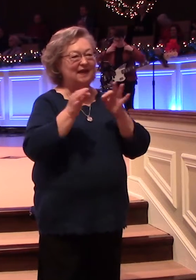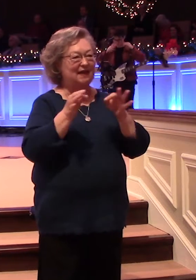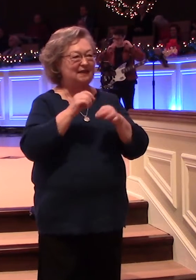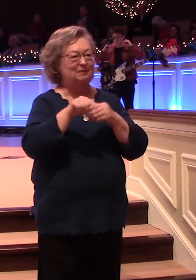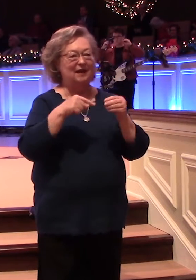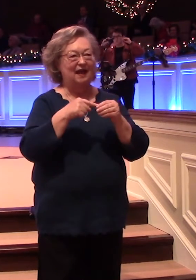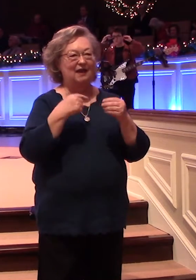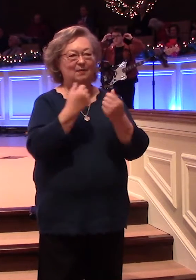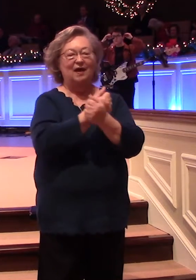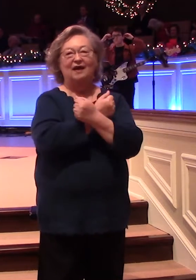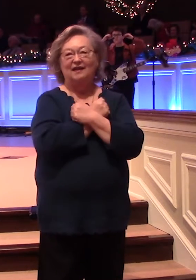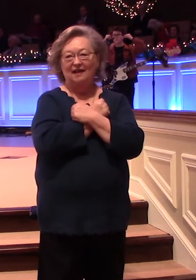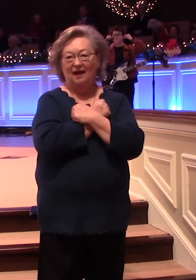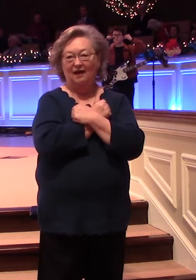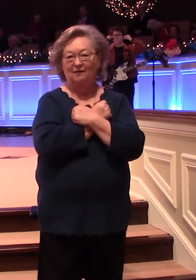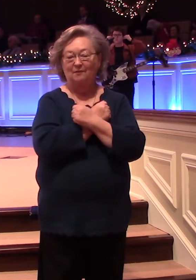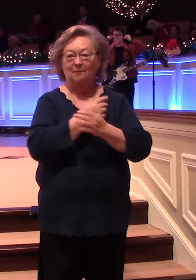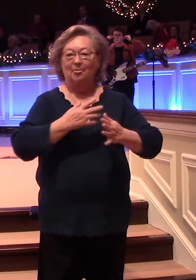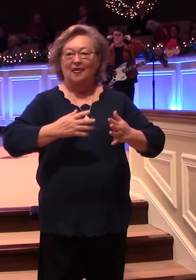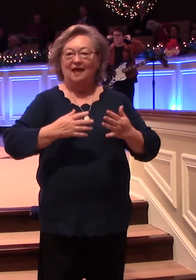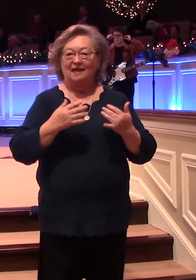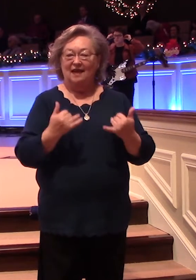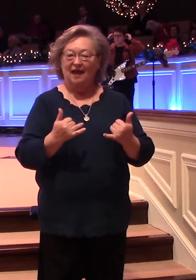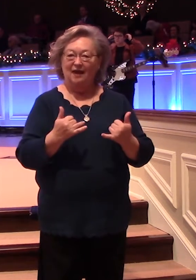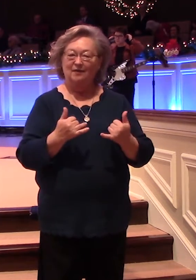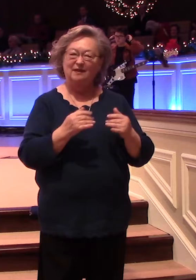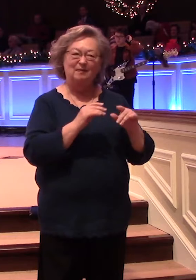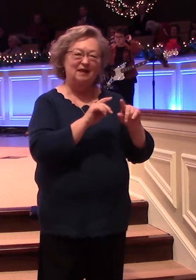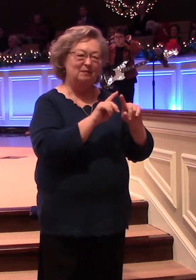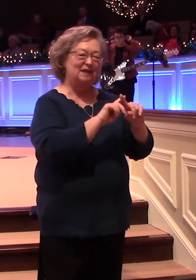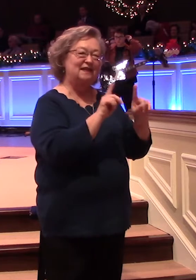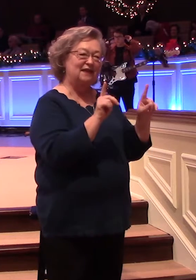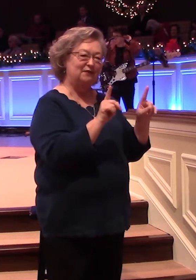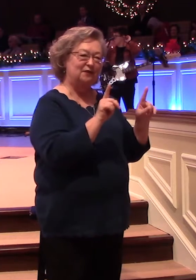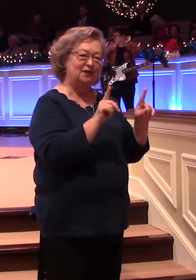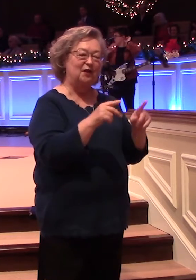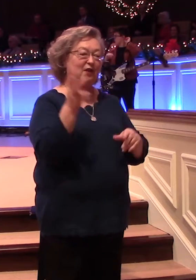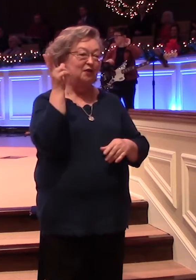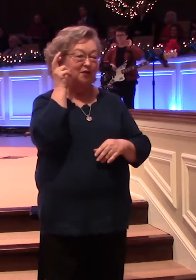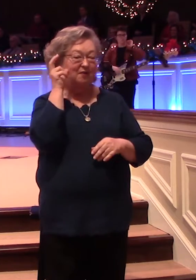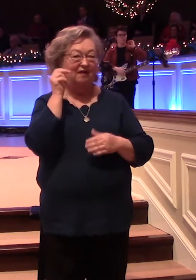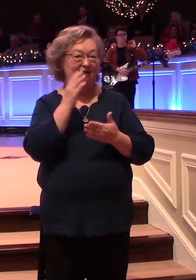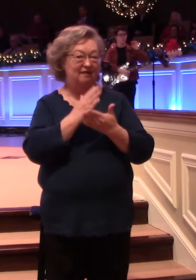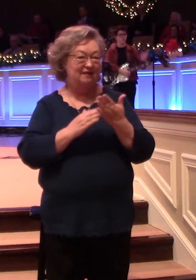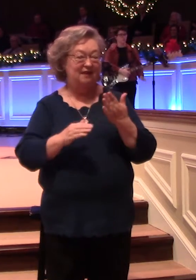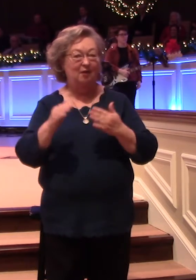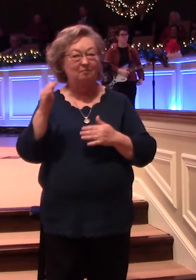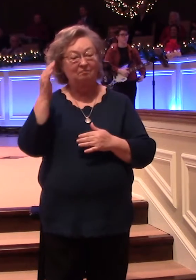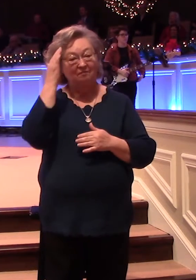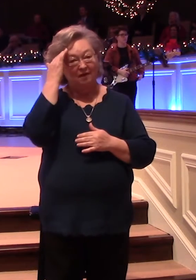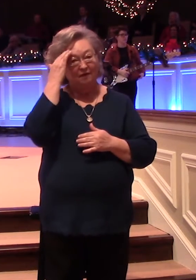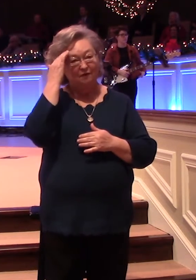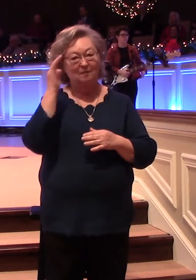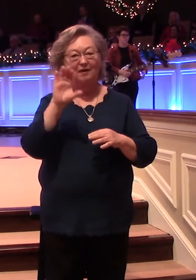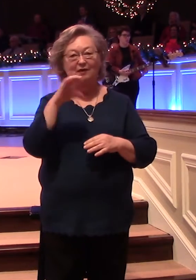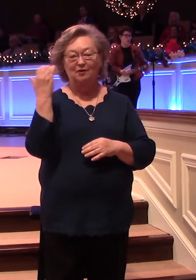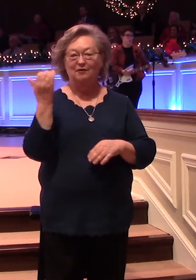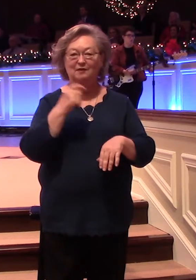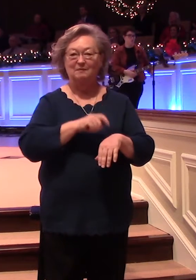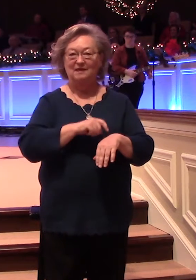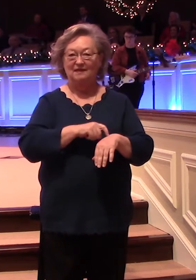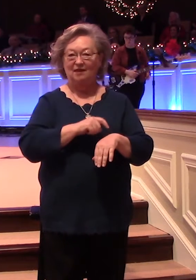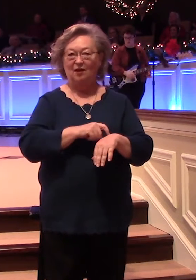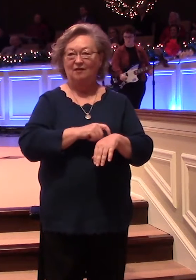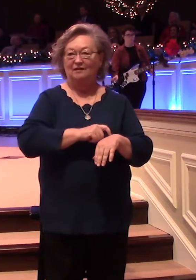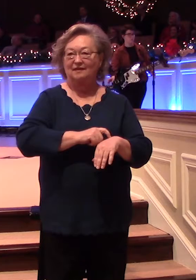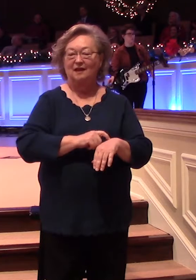little bit different this morning. You're going to hear some very familiar Christmas songs, very familiar Christmas hymns. We're also going to sing some other